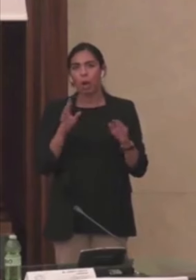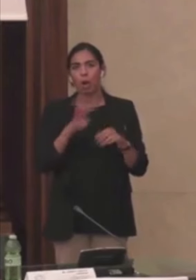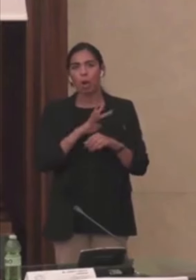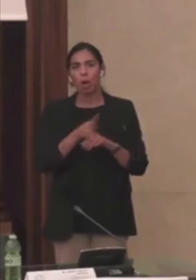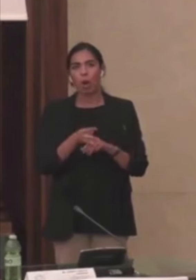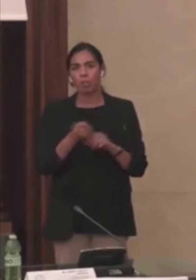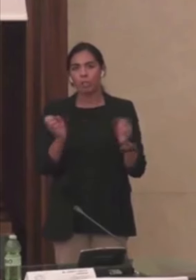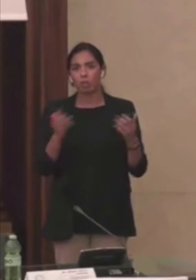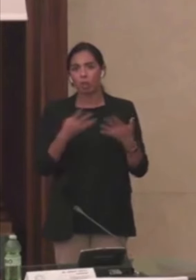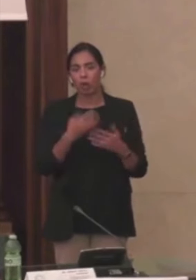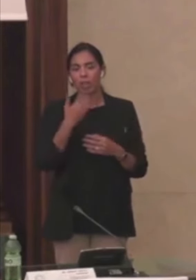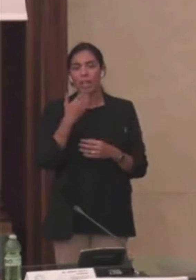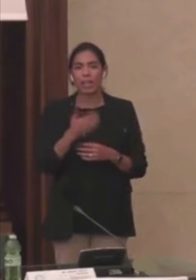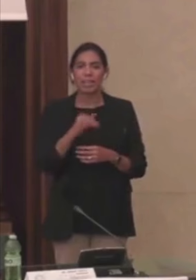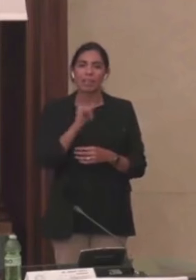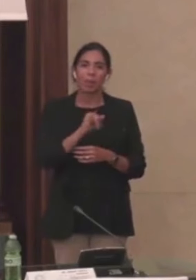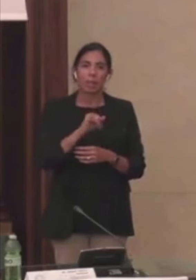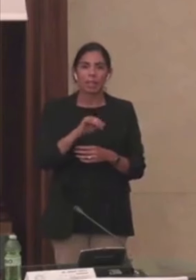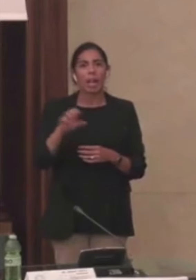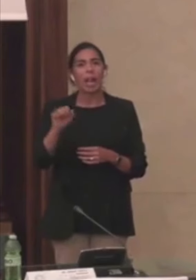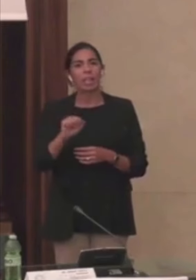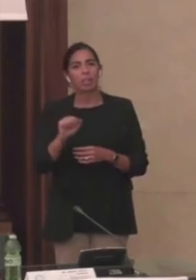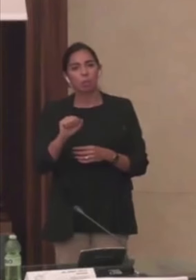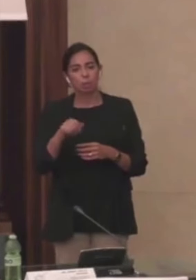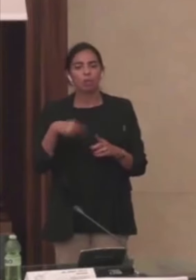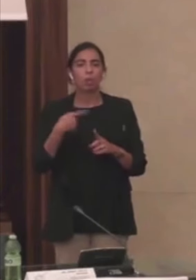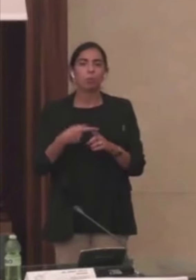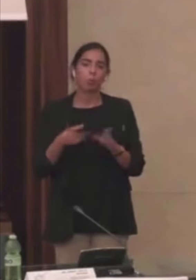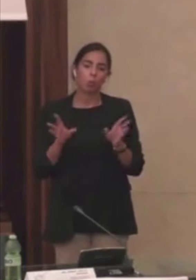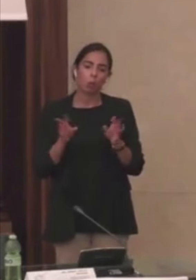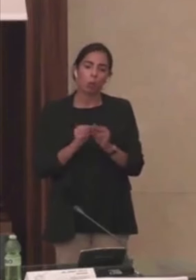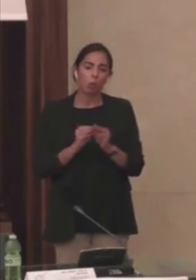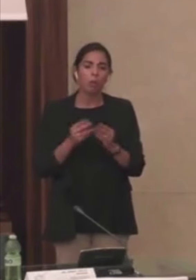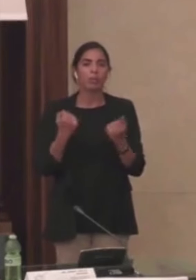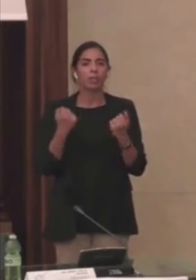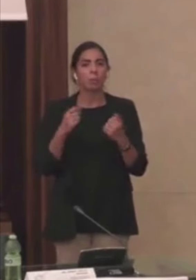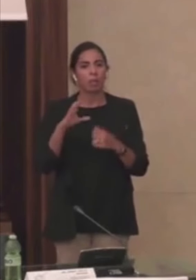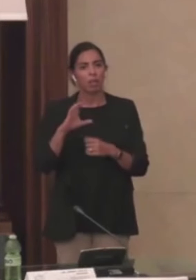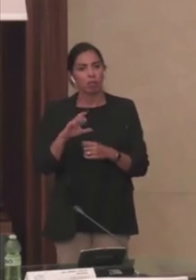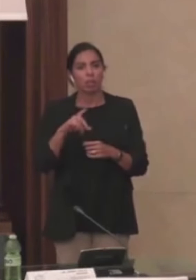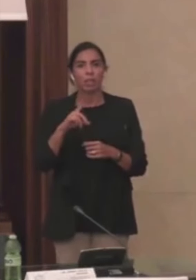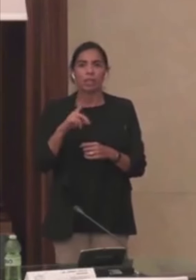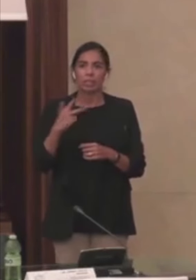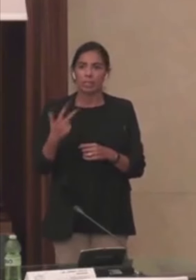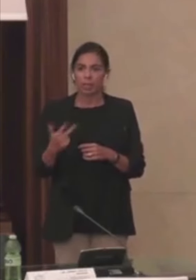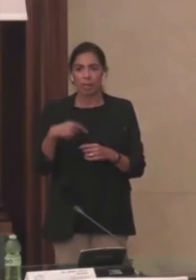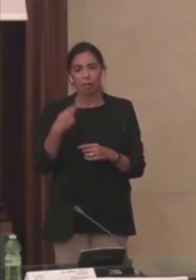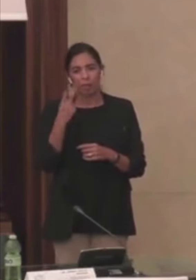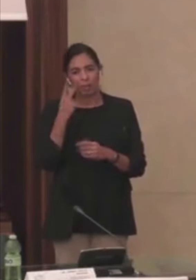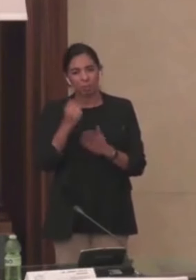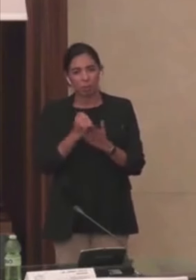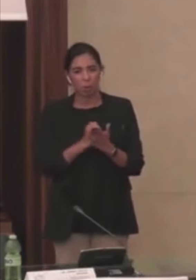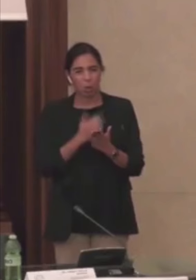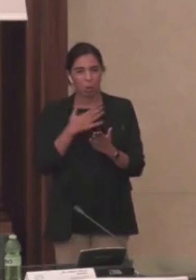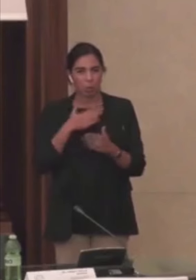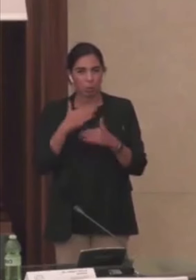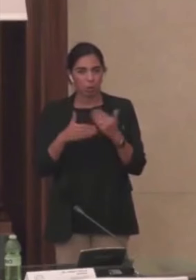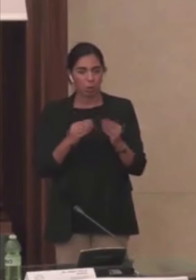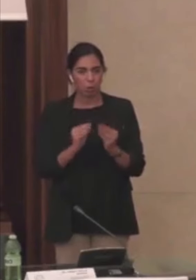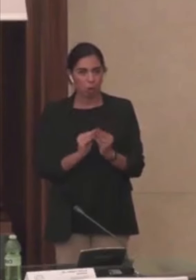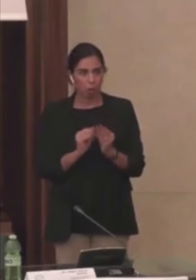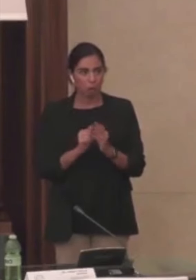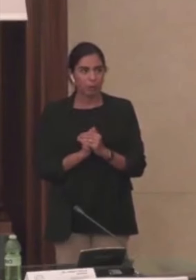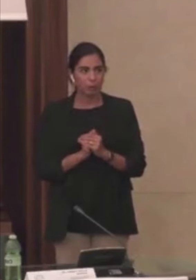Ivermectin, azithromycin, C vitamin D3 that's involved in the protocol.